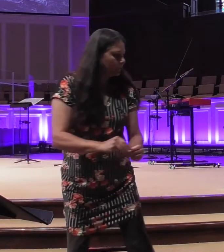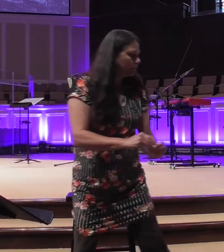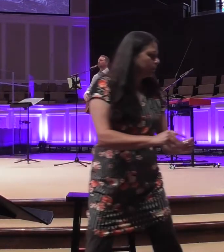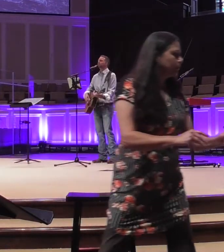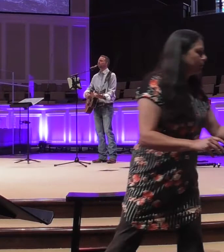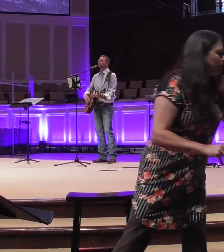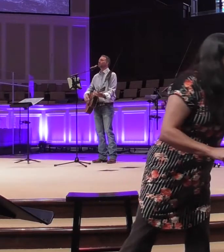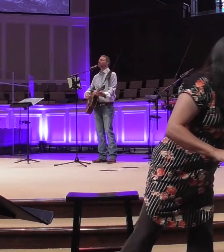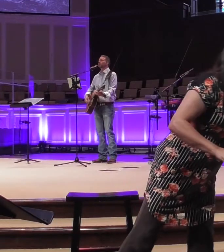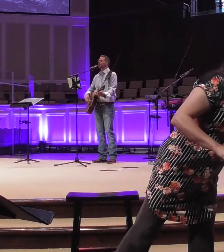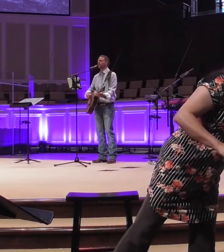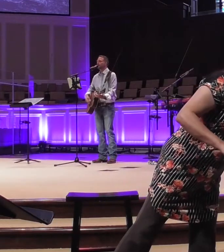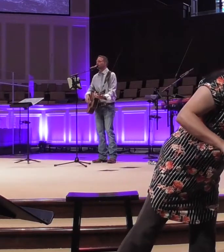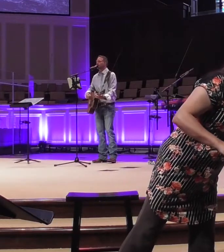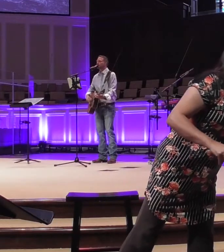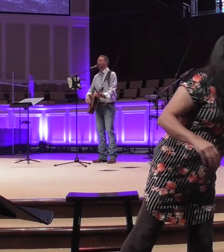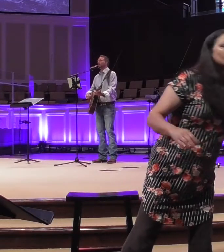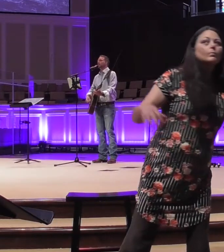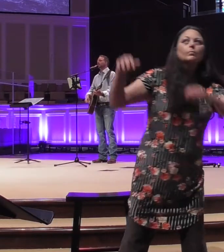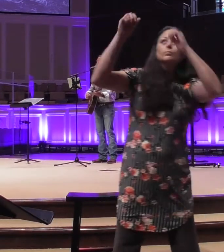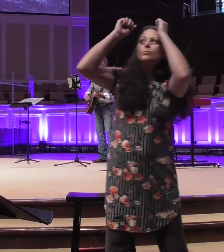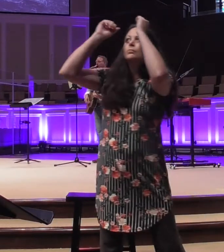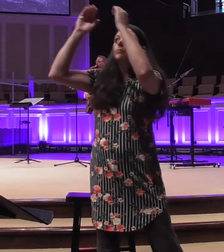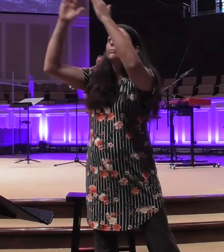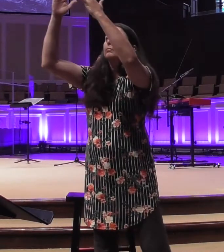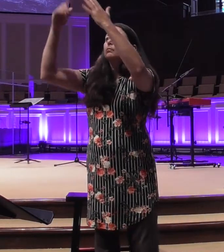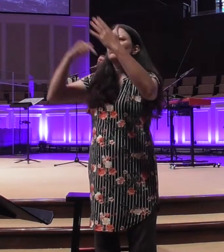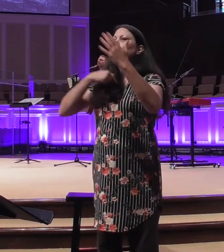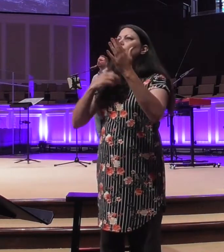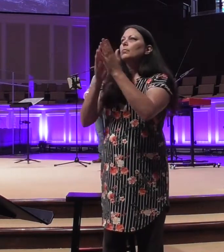pray, make me more like